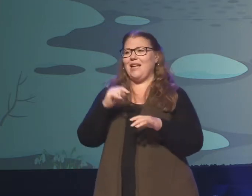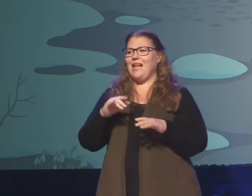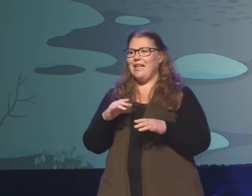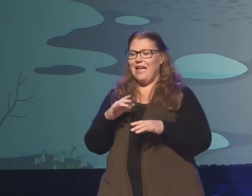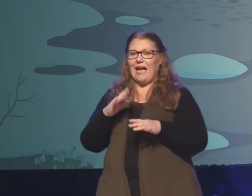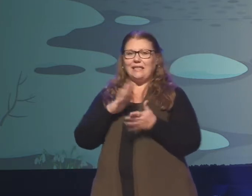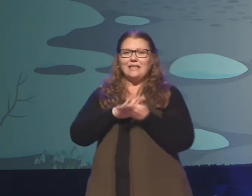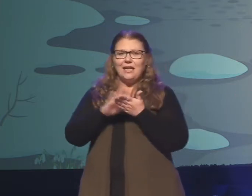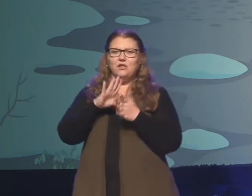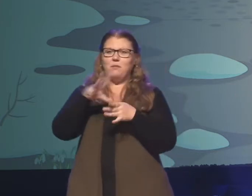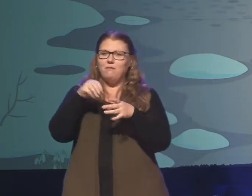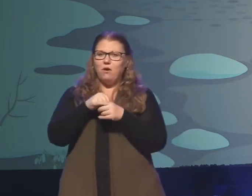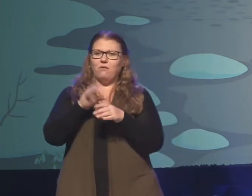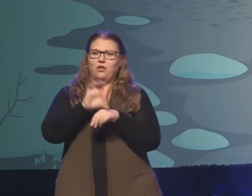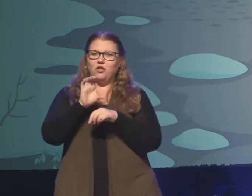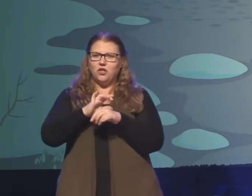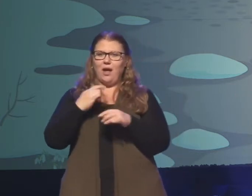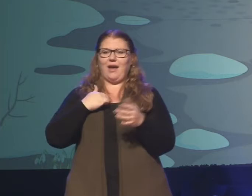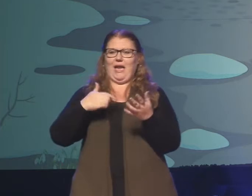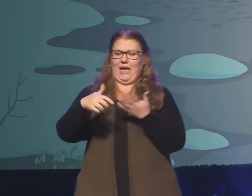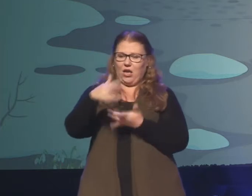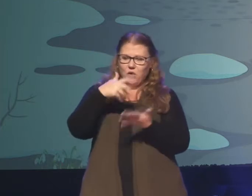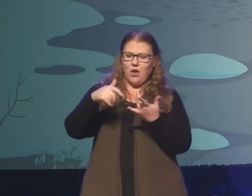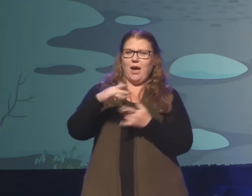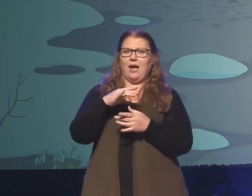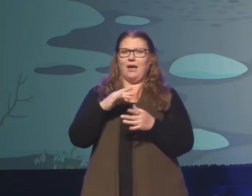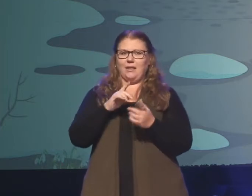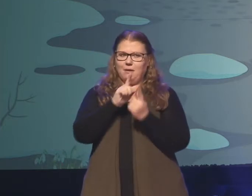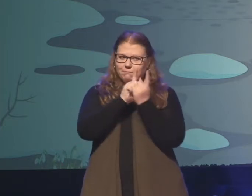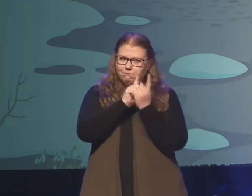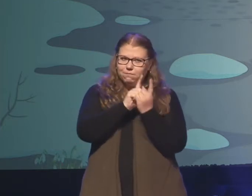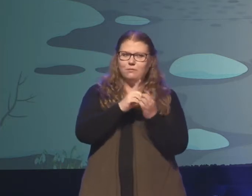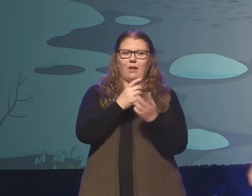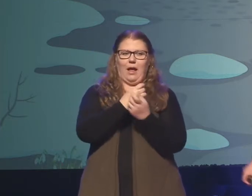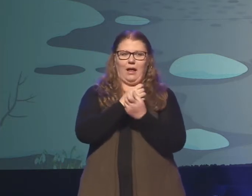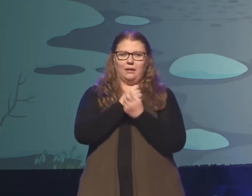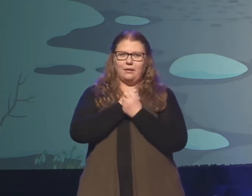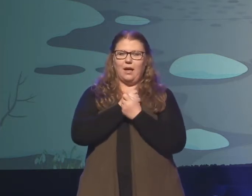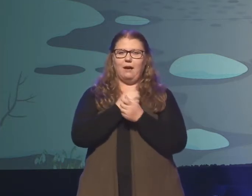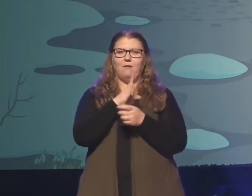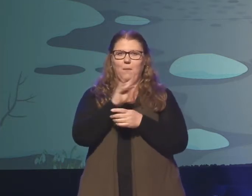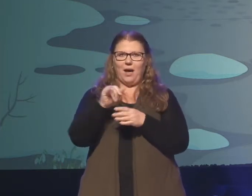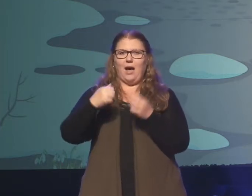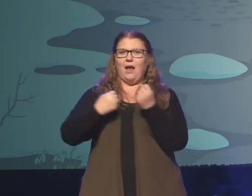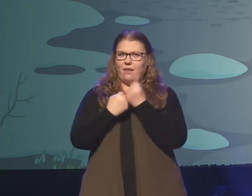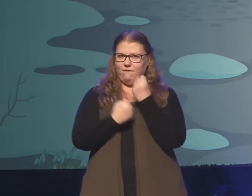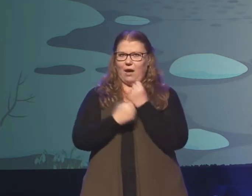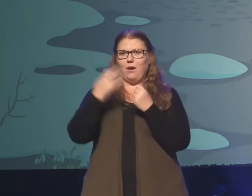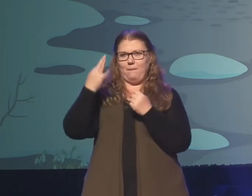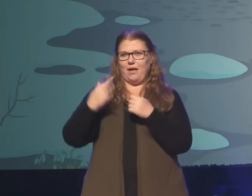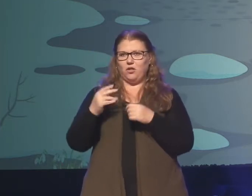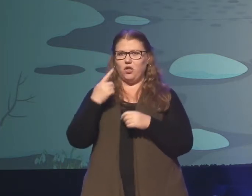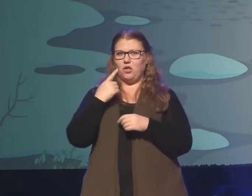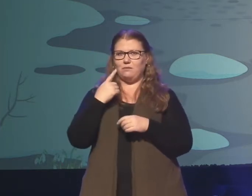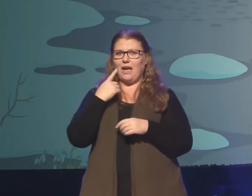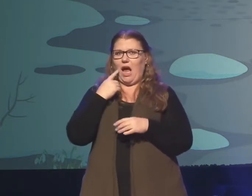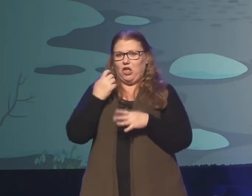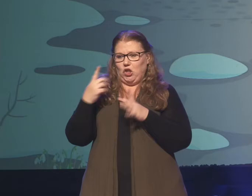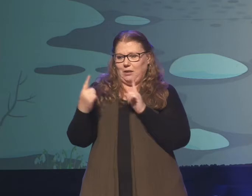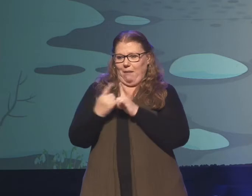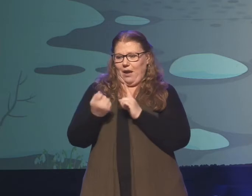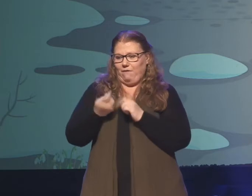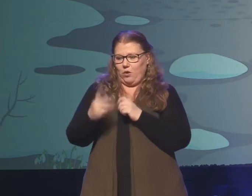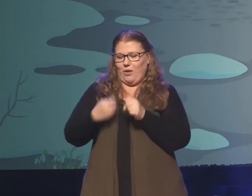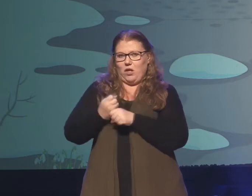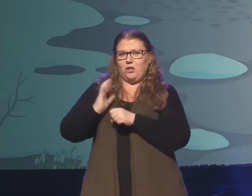church where I get to interact and be mentored and loved and encouraged by our founding pastor, who I just met a few years ago. So it's really great.